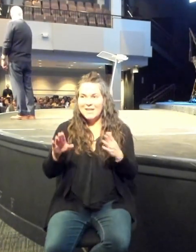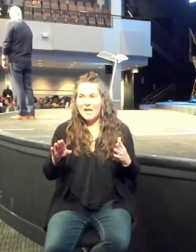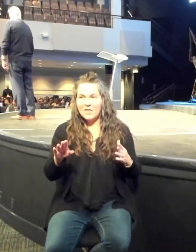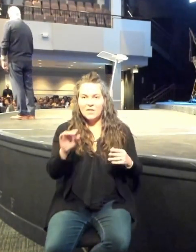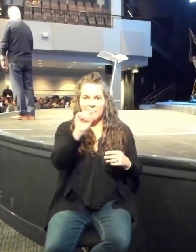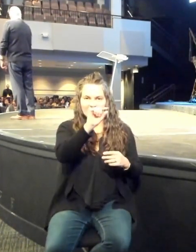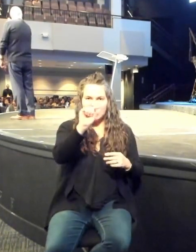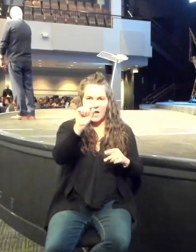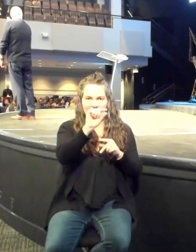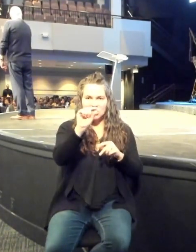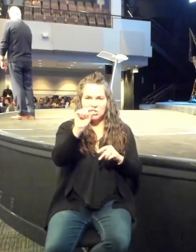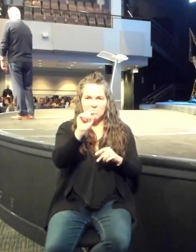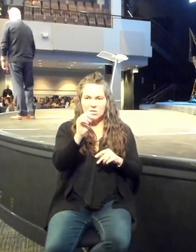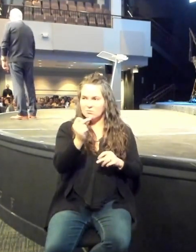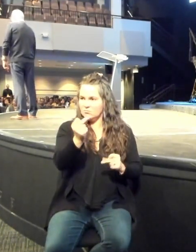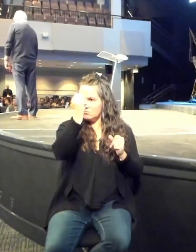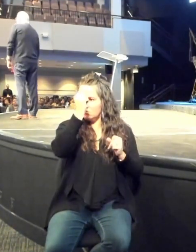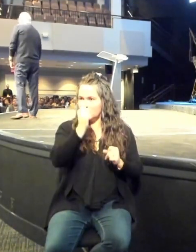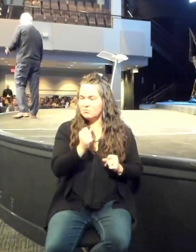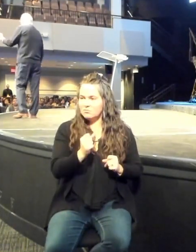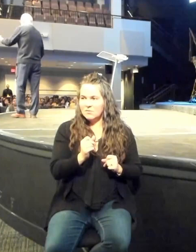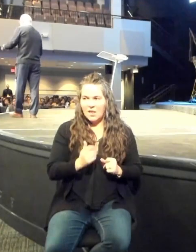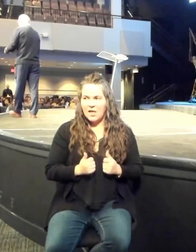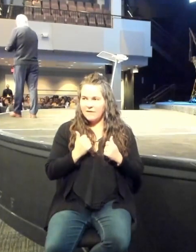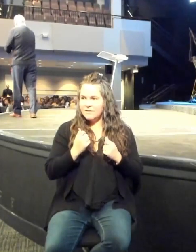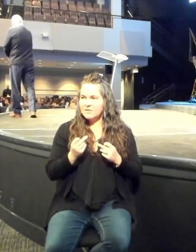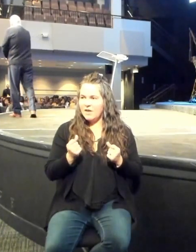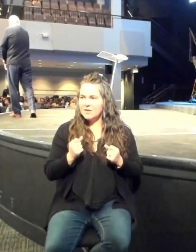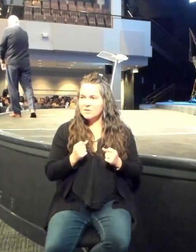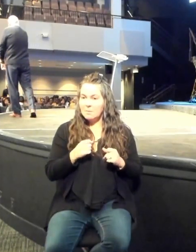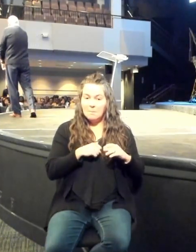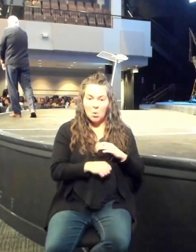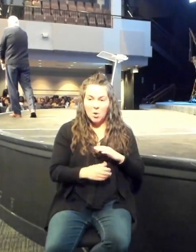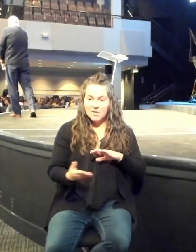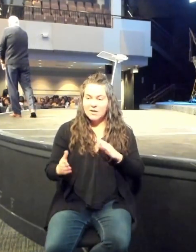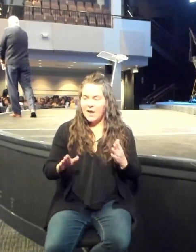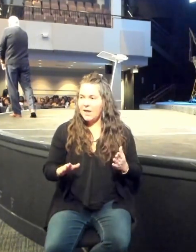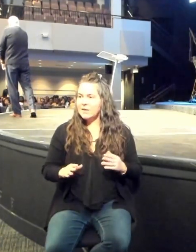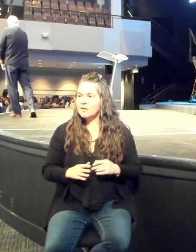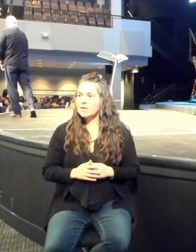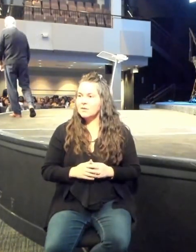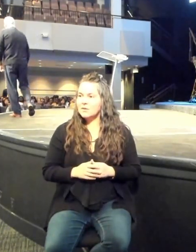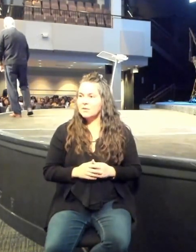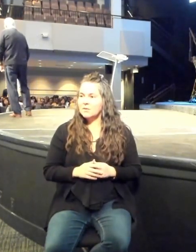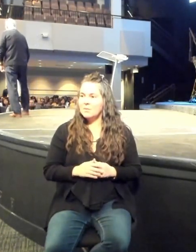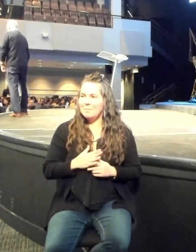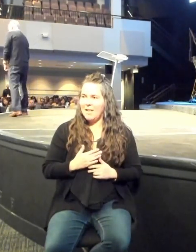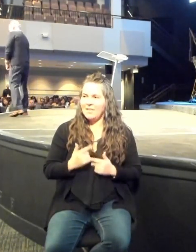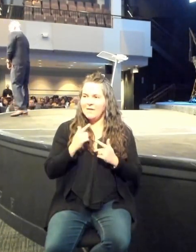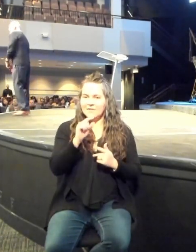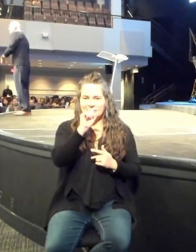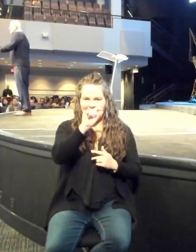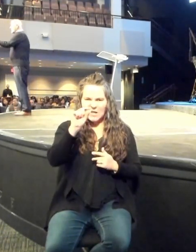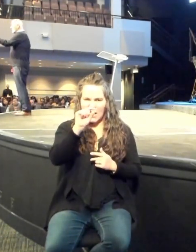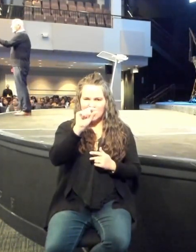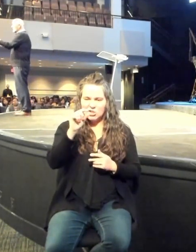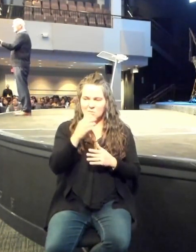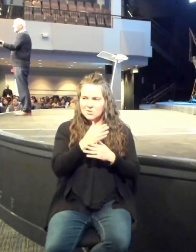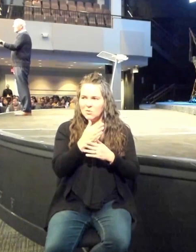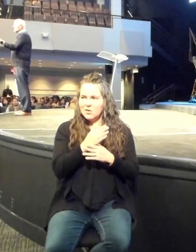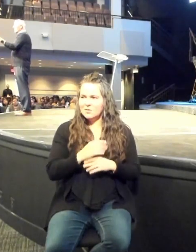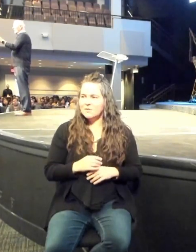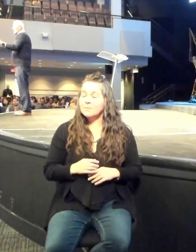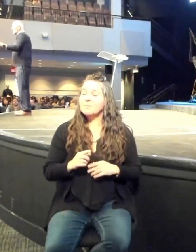Okay, a little dash in between. Okay, born, died, that's my life, dash. Okay, but